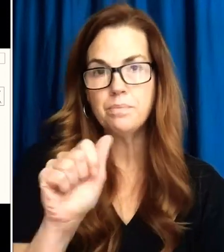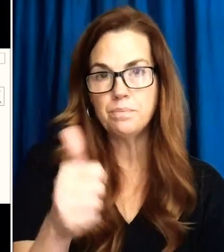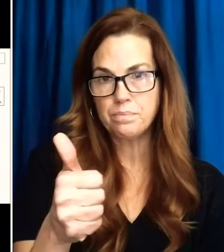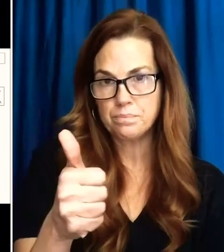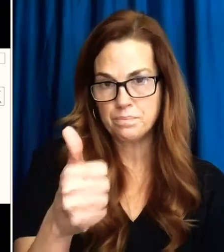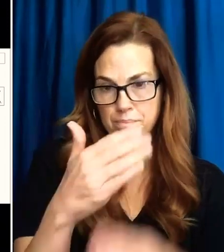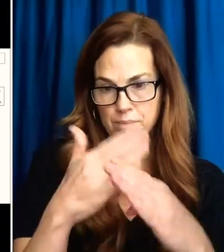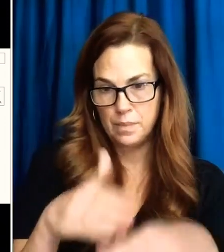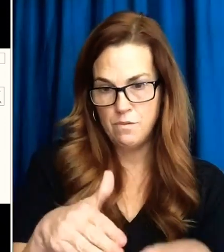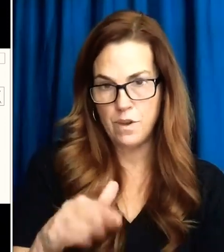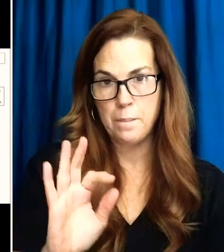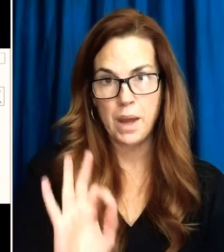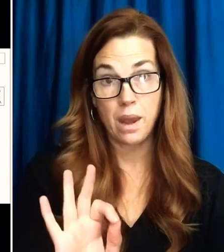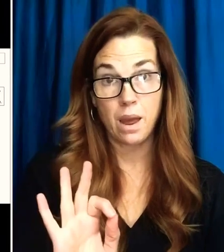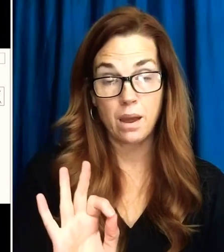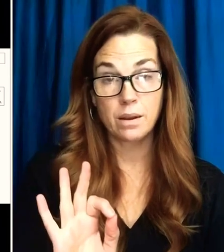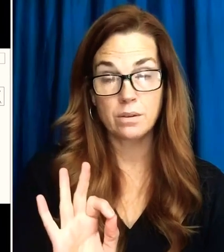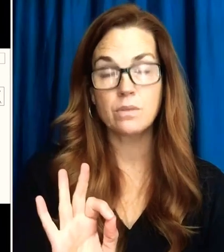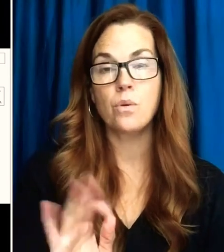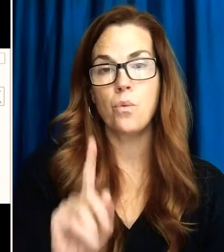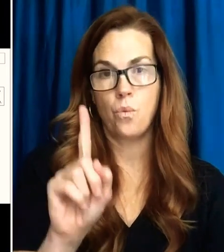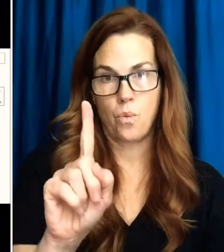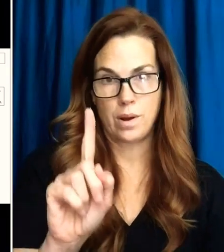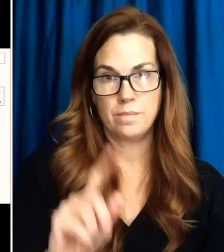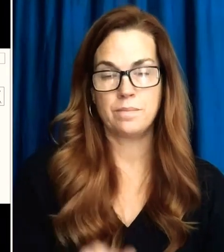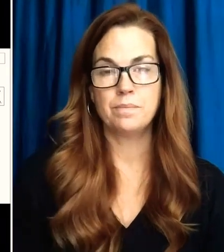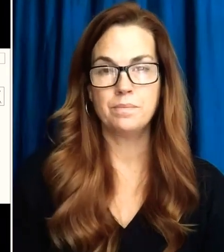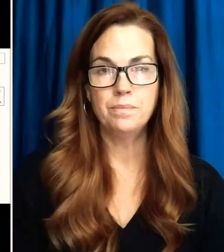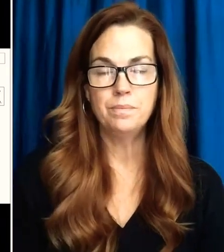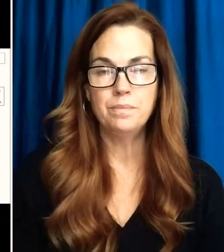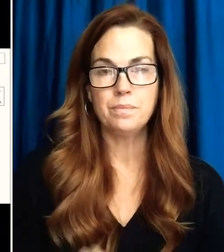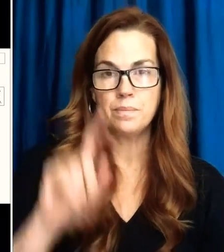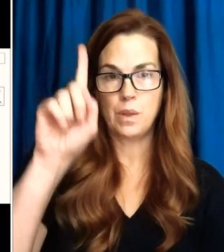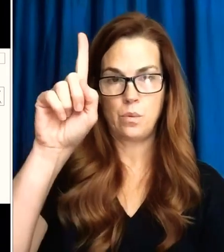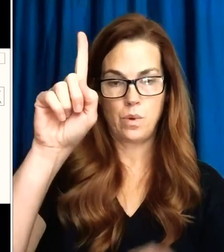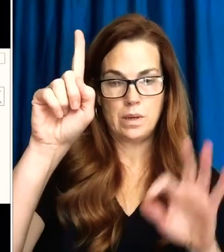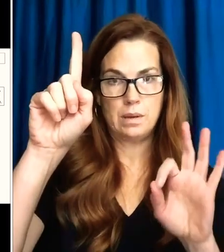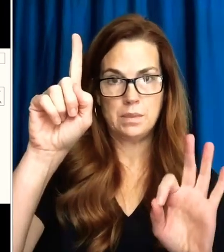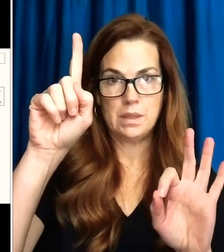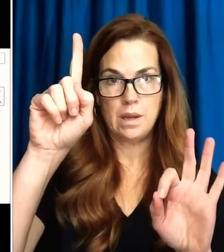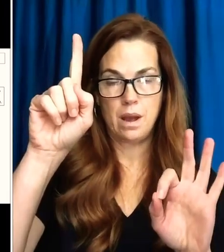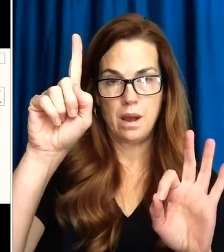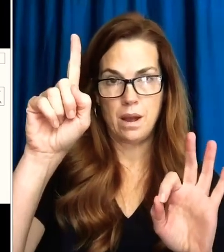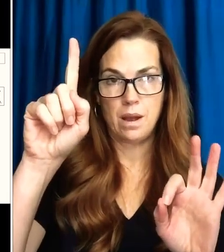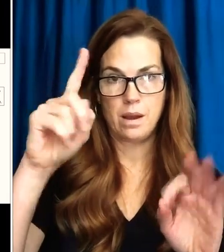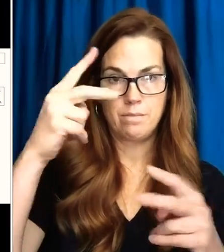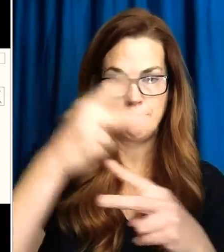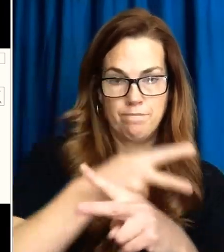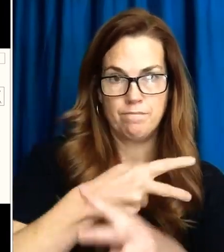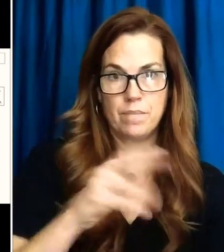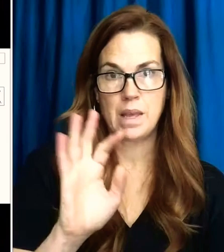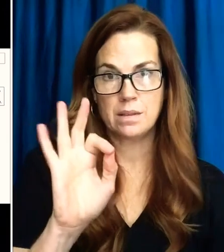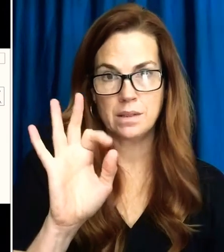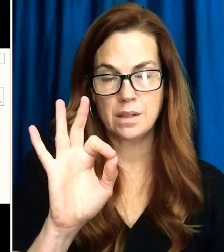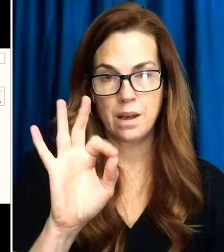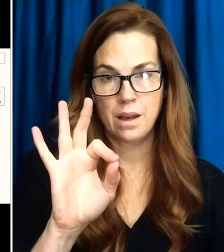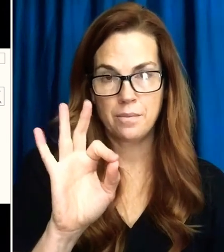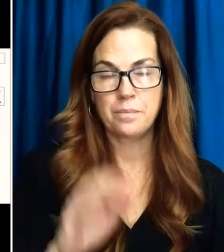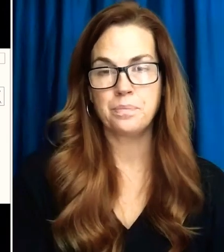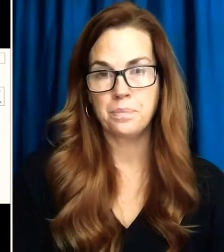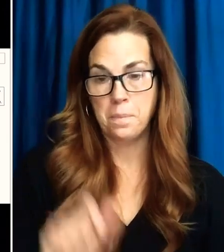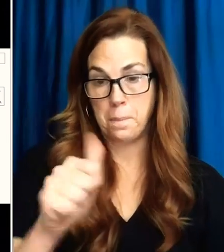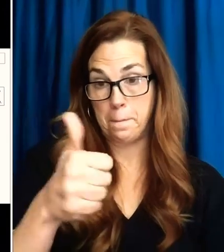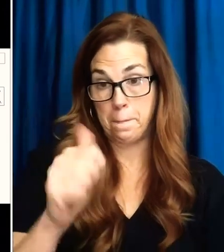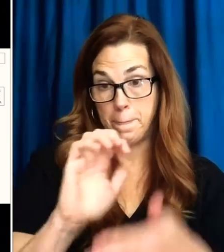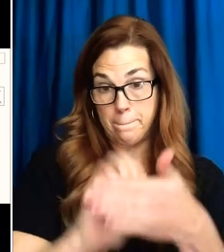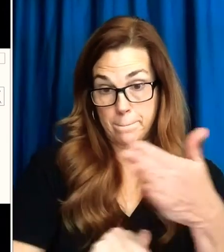1 times 9 is 9. So I'm going to do 10 minus 9. What's 10 minus 9? That gives